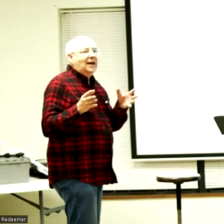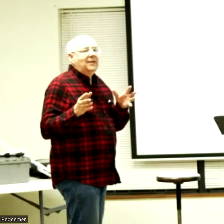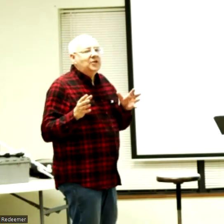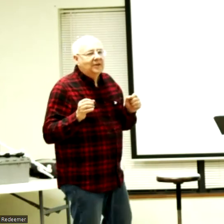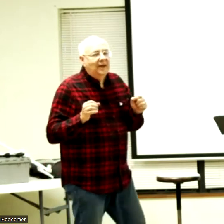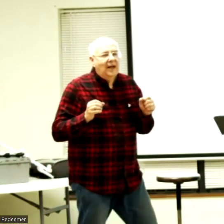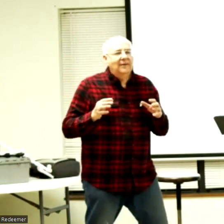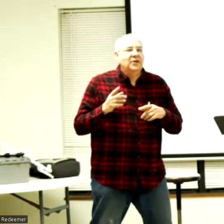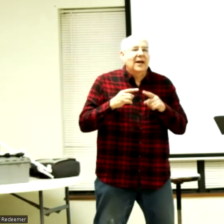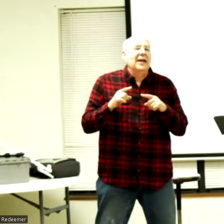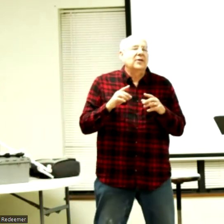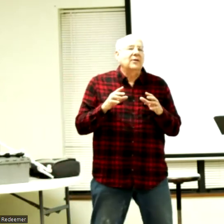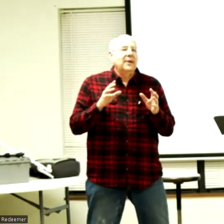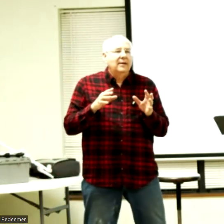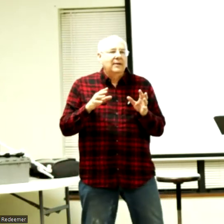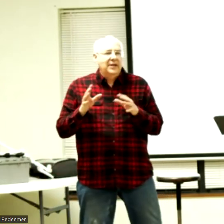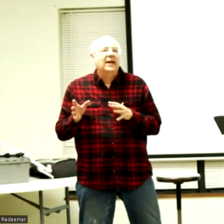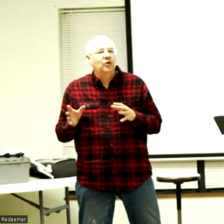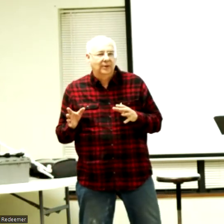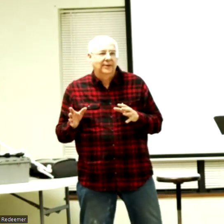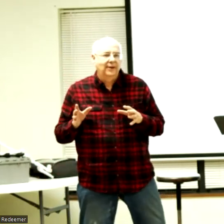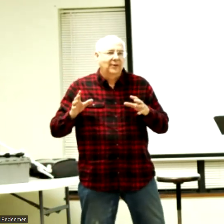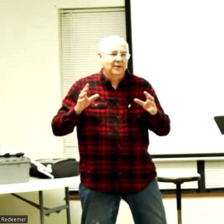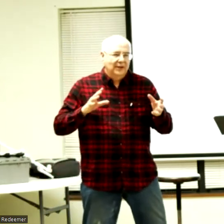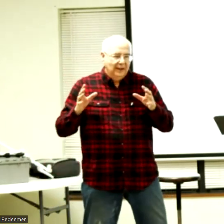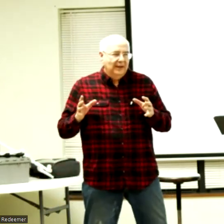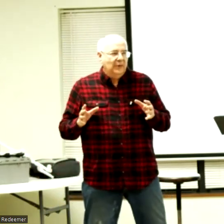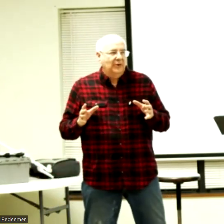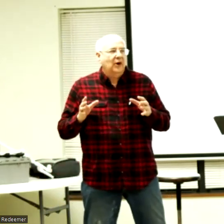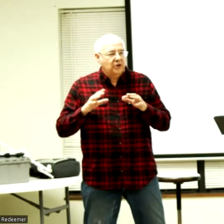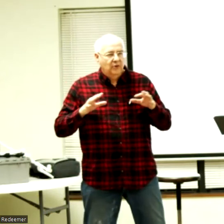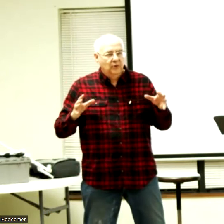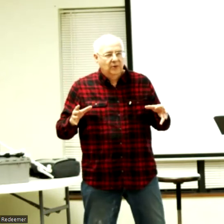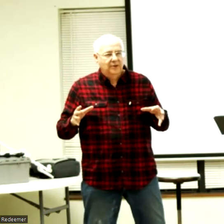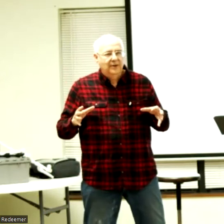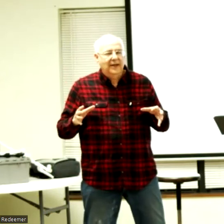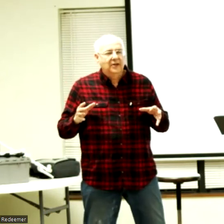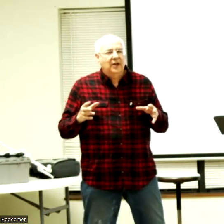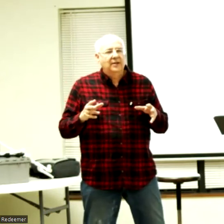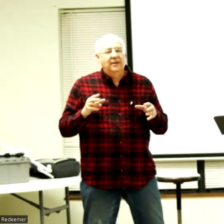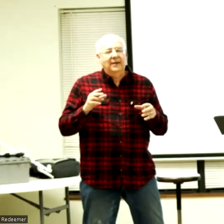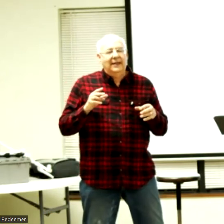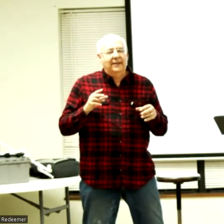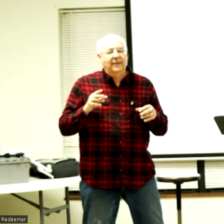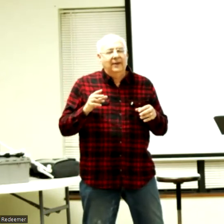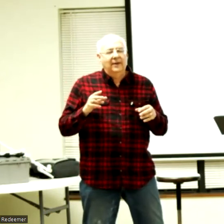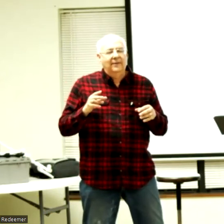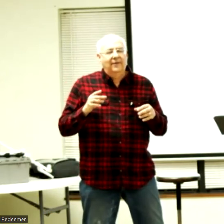of the signs are going to be contextual. In other words, there are certain rules. Like I said,